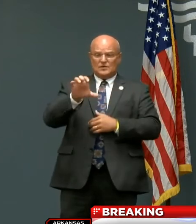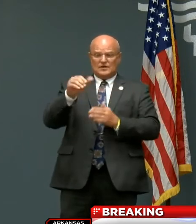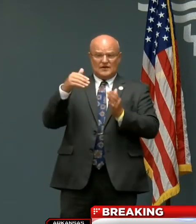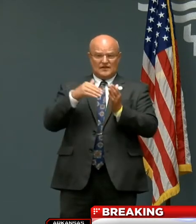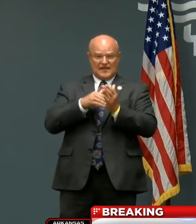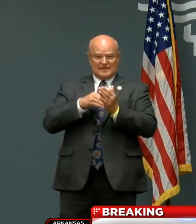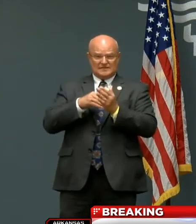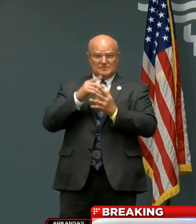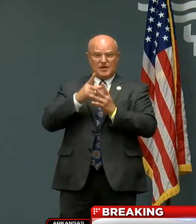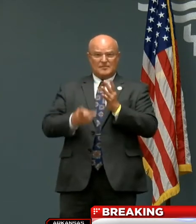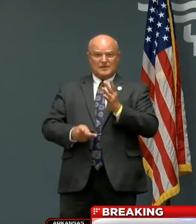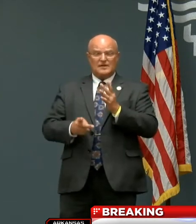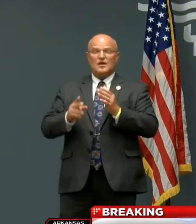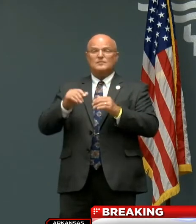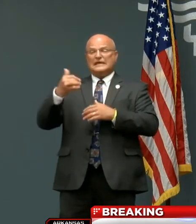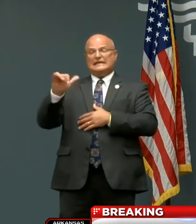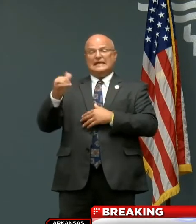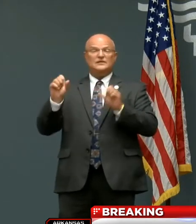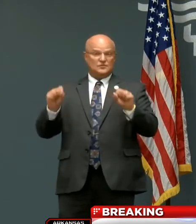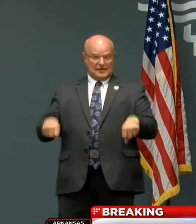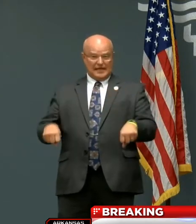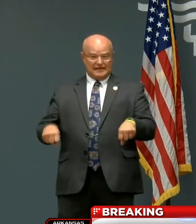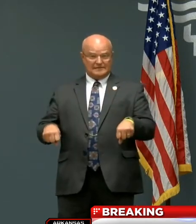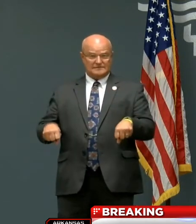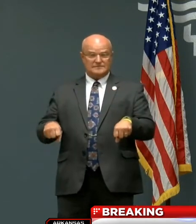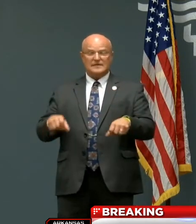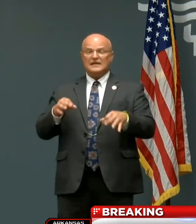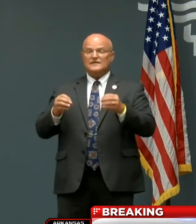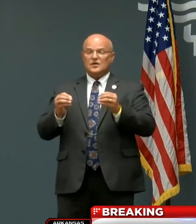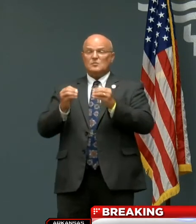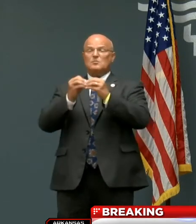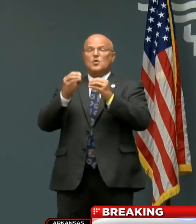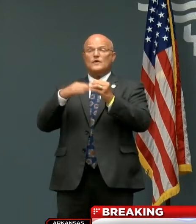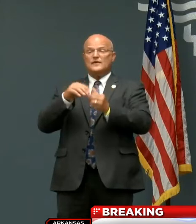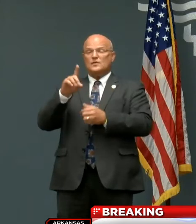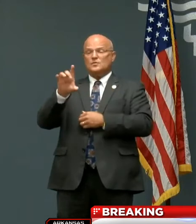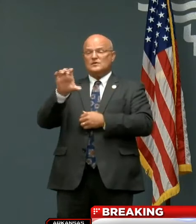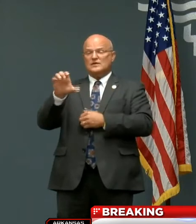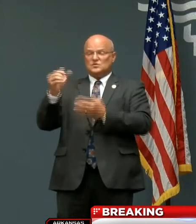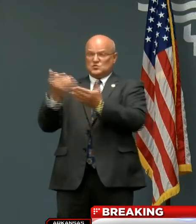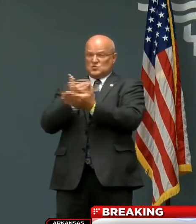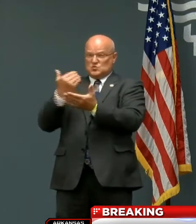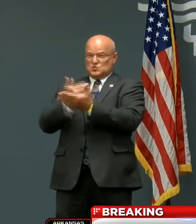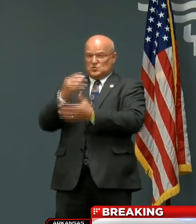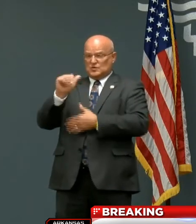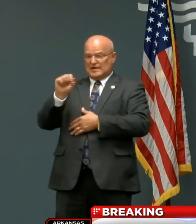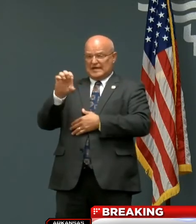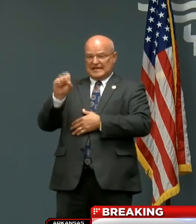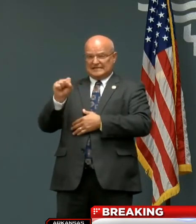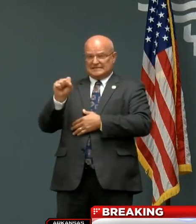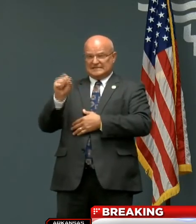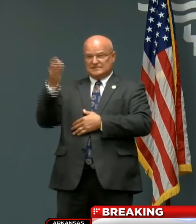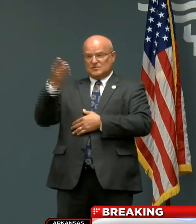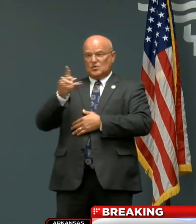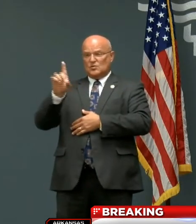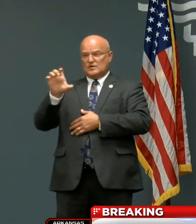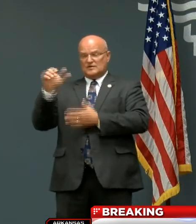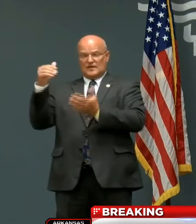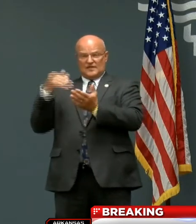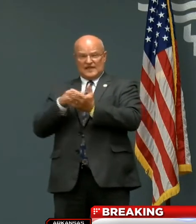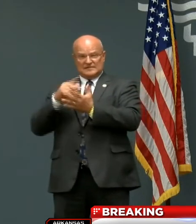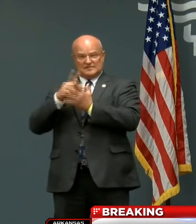in population, you can be in yellow. If you are more than 100 new cases per